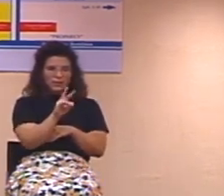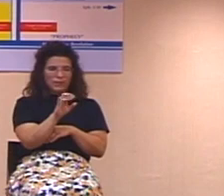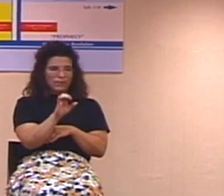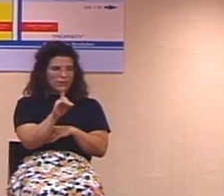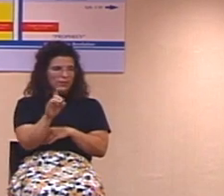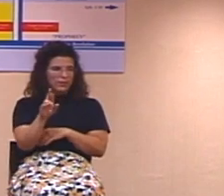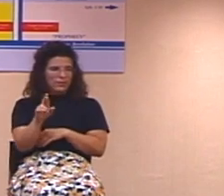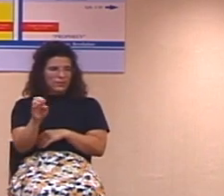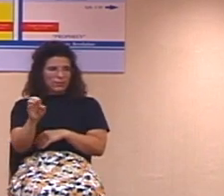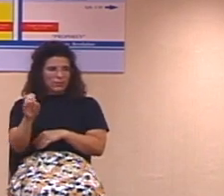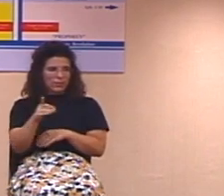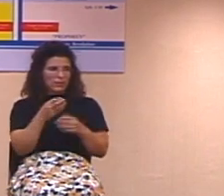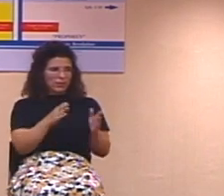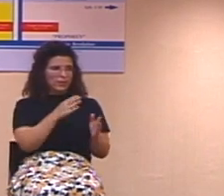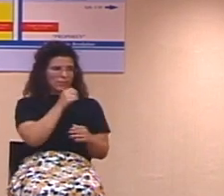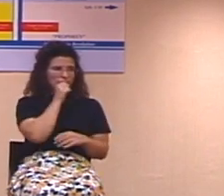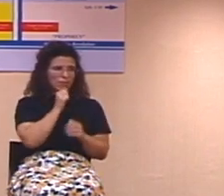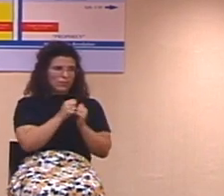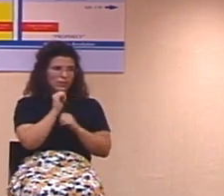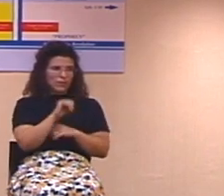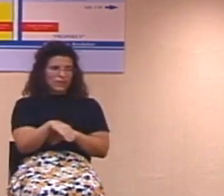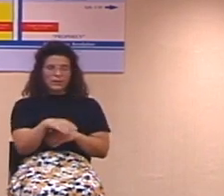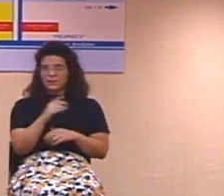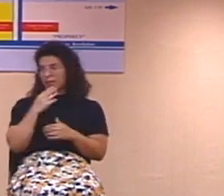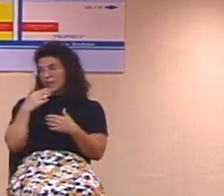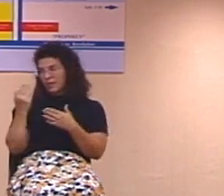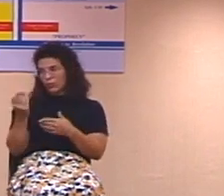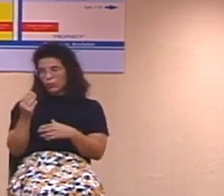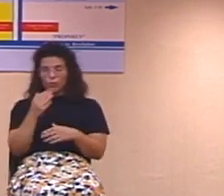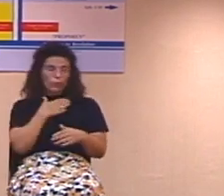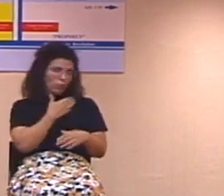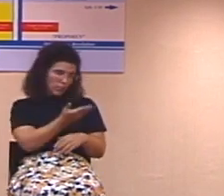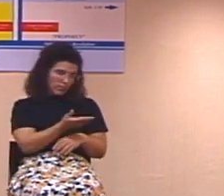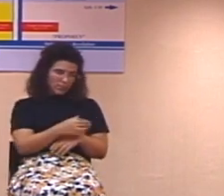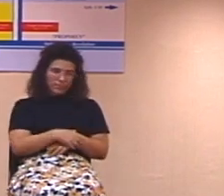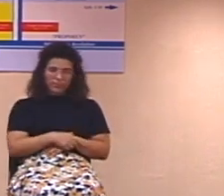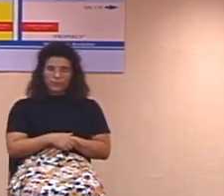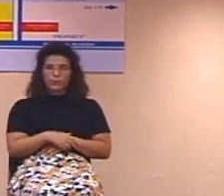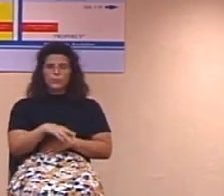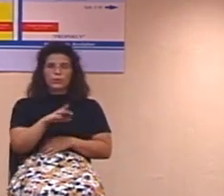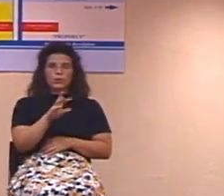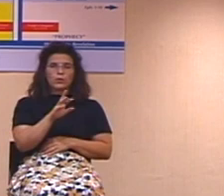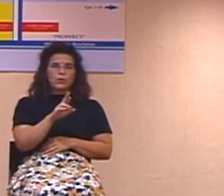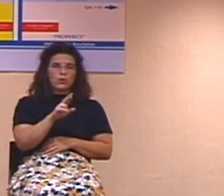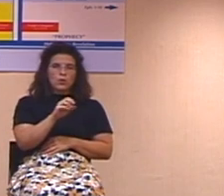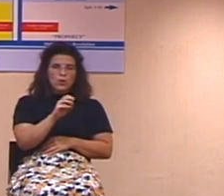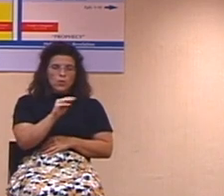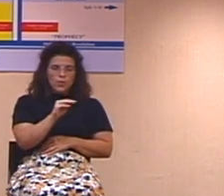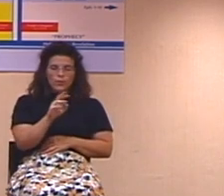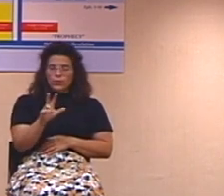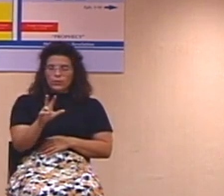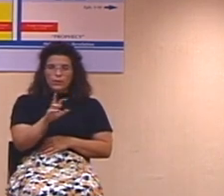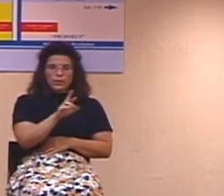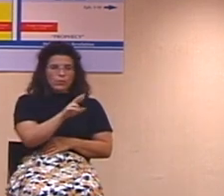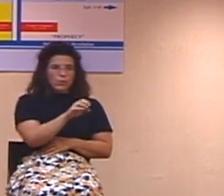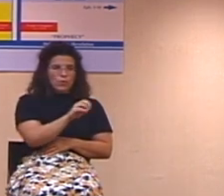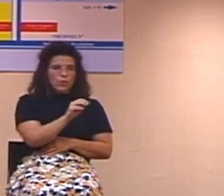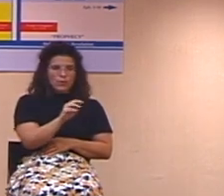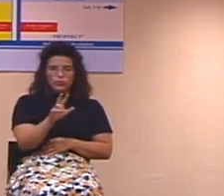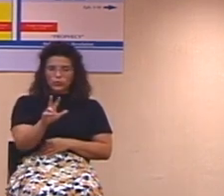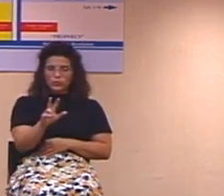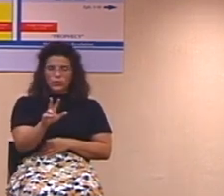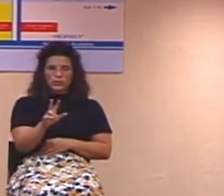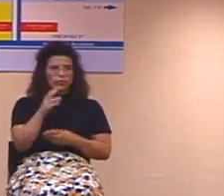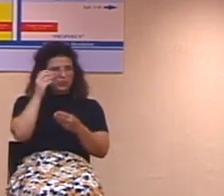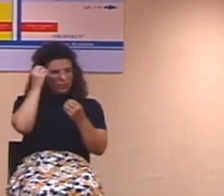and let him deal with them. You're welcome. Romans chapter 3. Look at Romans chapter 3. Just